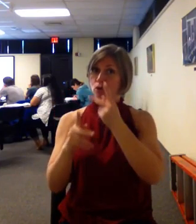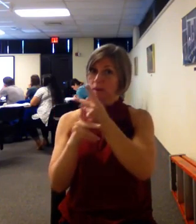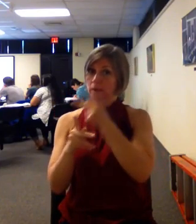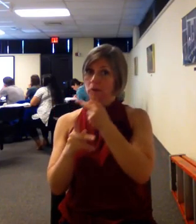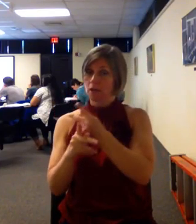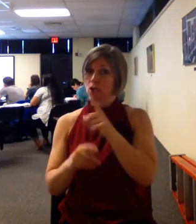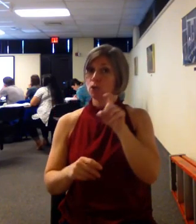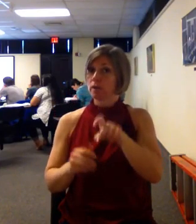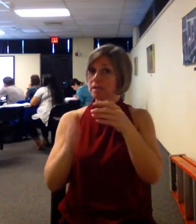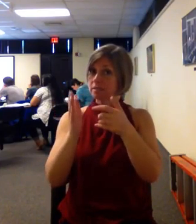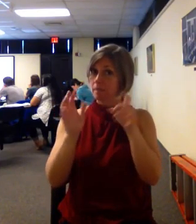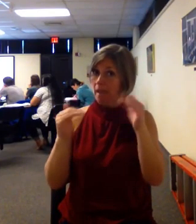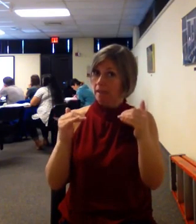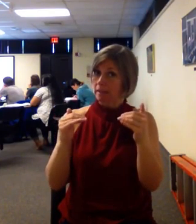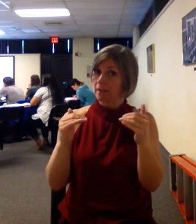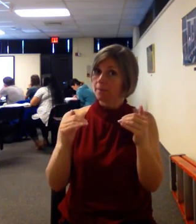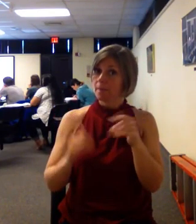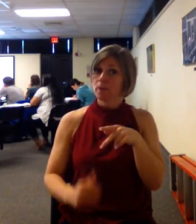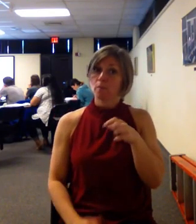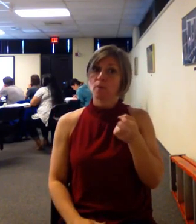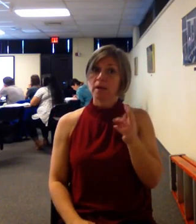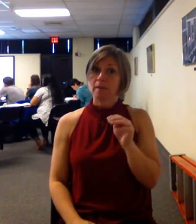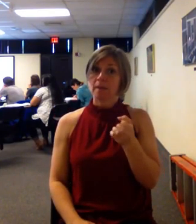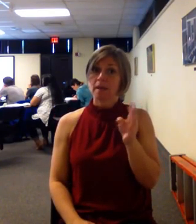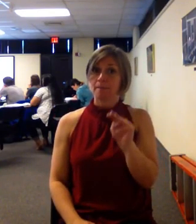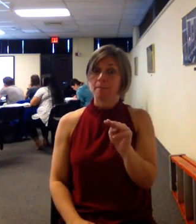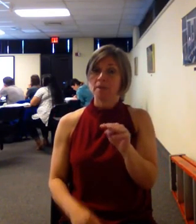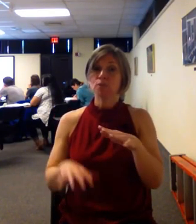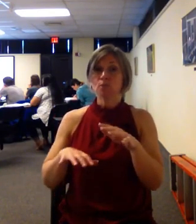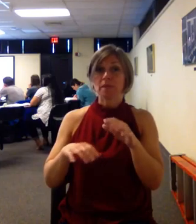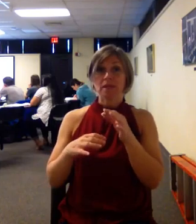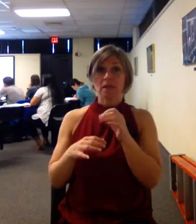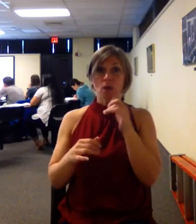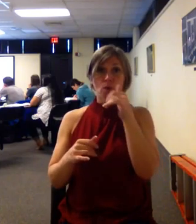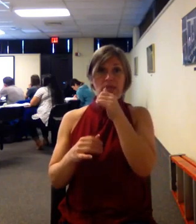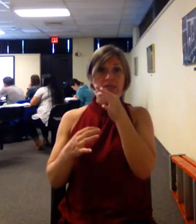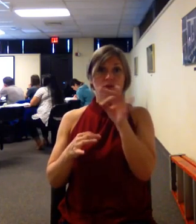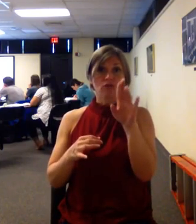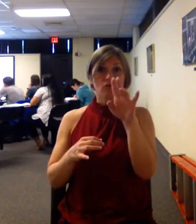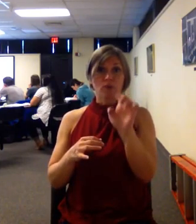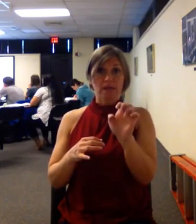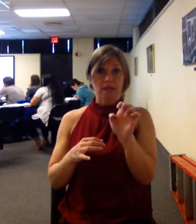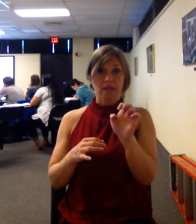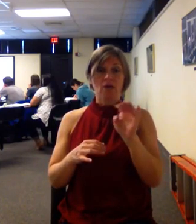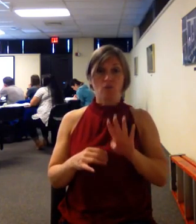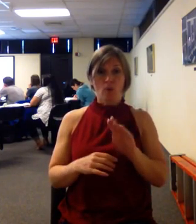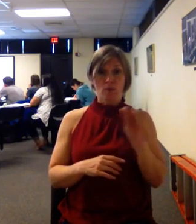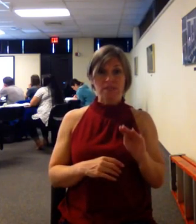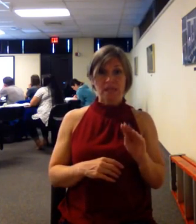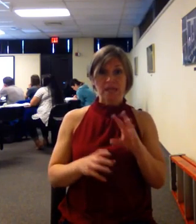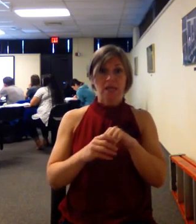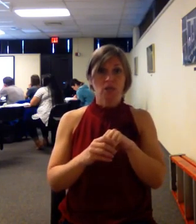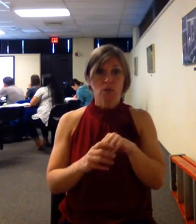expect what you're getting for a premium to leave risk-free 4% and enter into the market and buy this